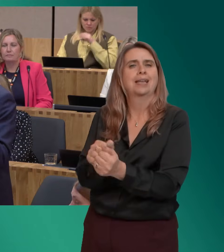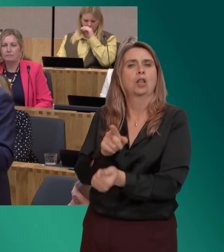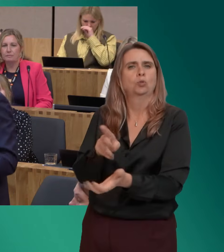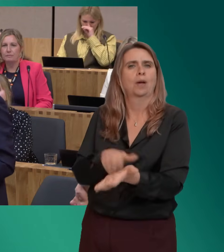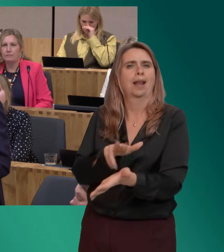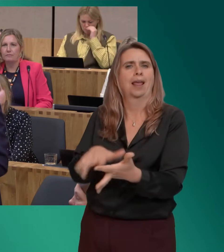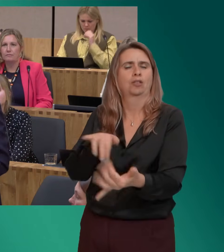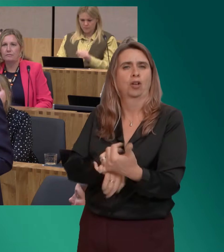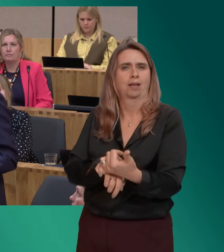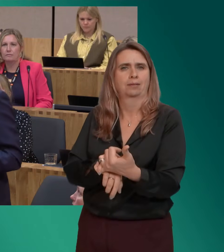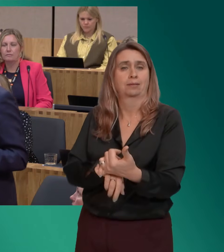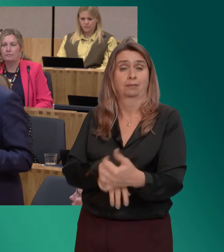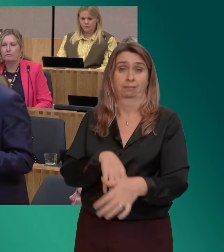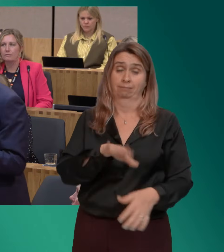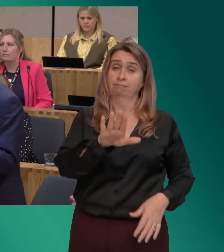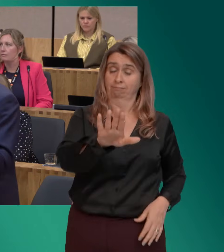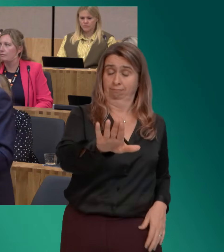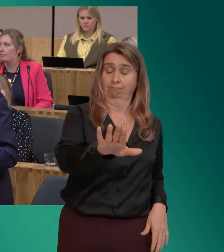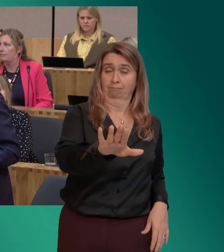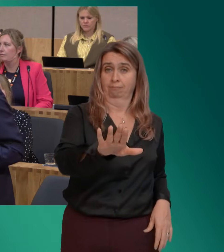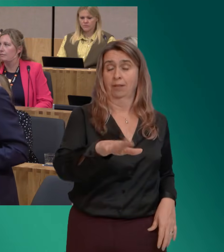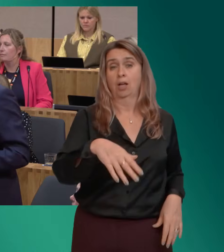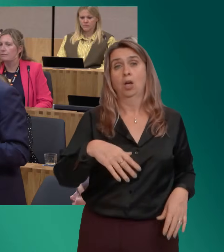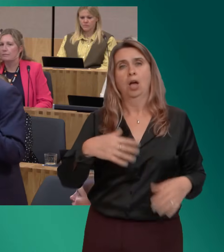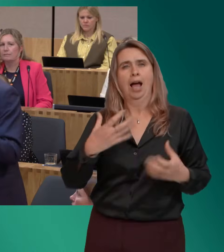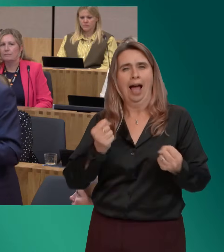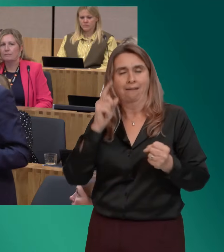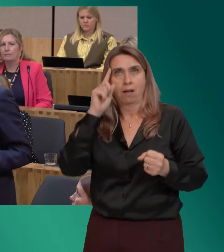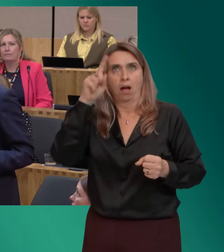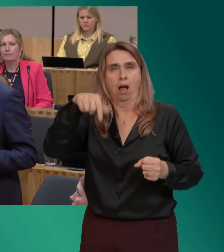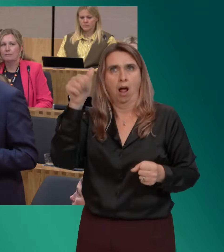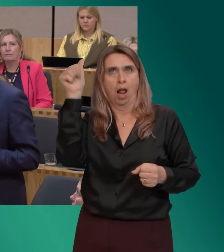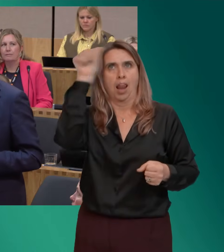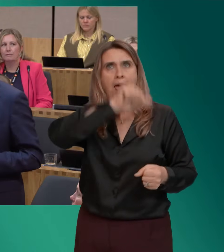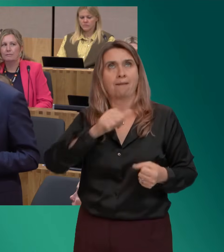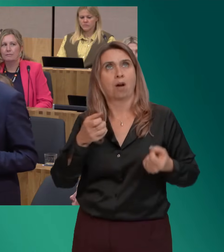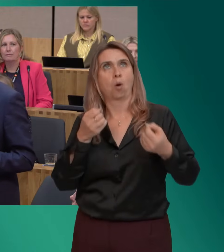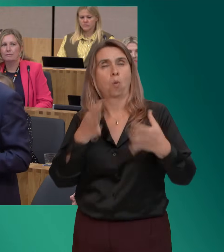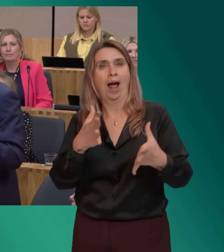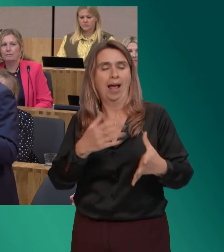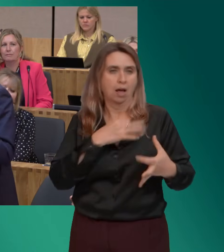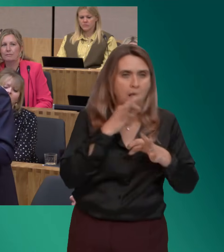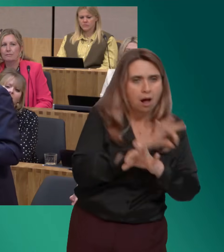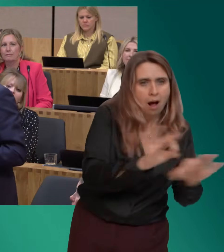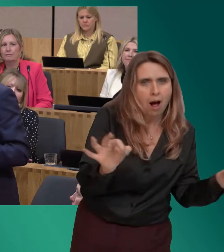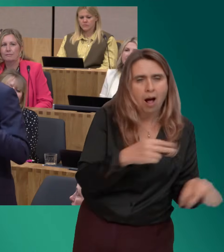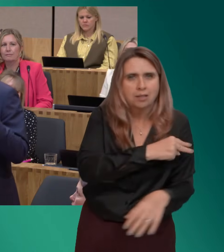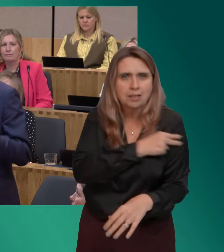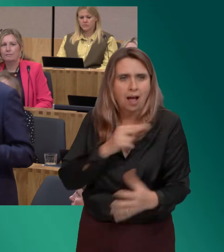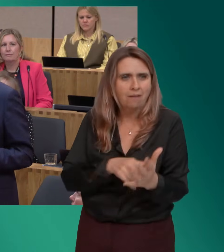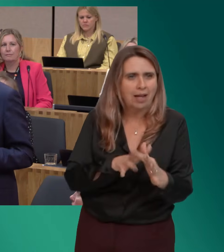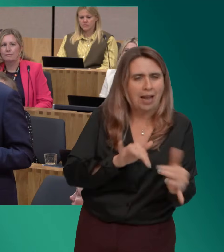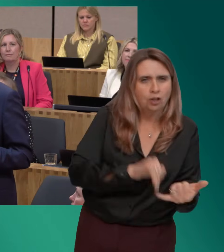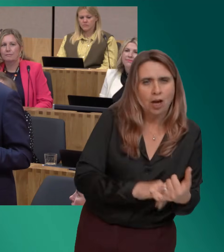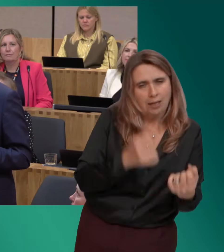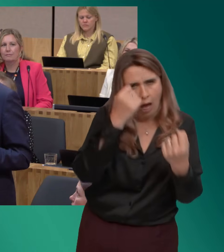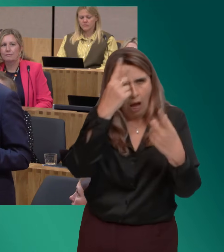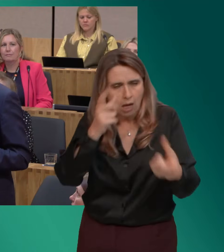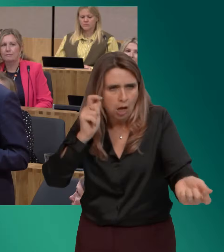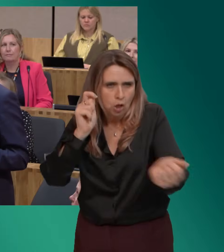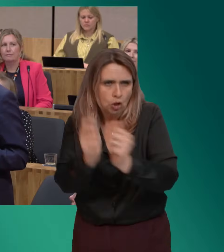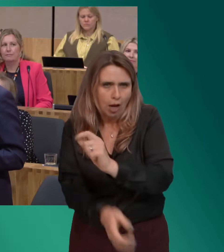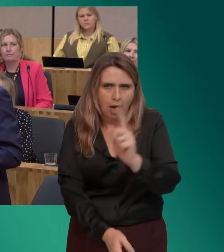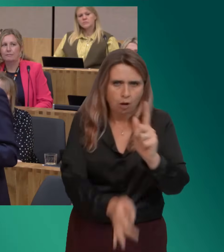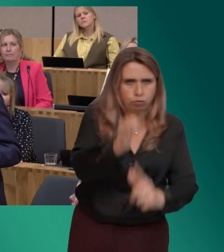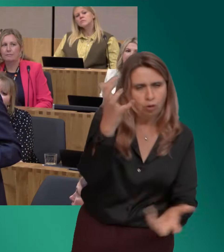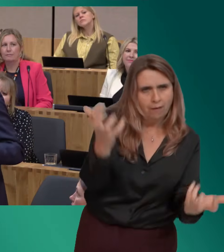NHS. But I can assure you of this. It's through innovation, it's through working with staff within the NHS that we provide that sustainability for